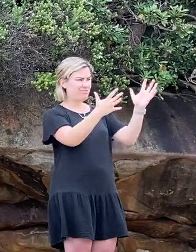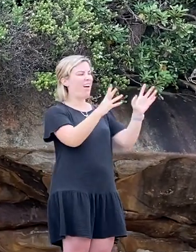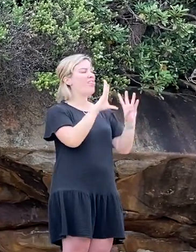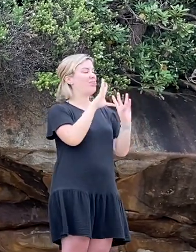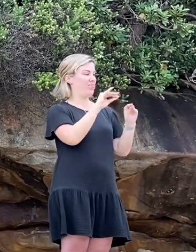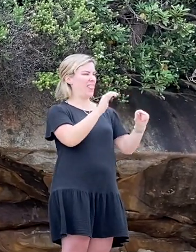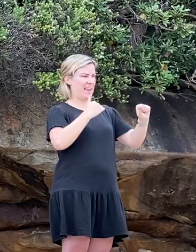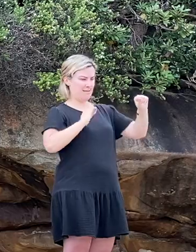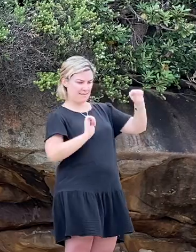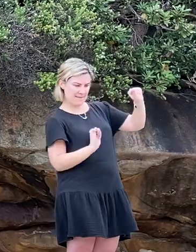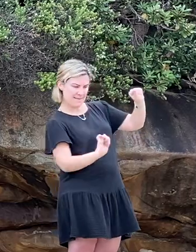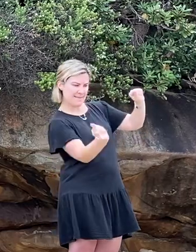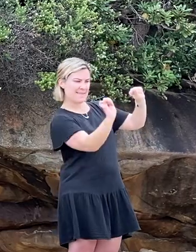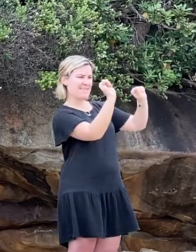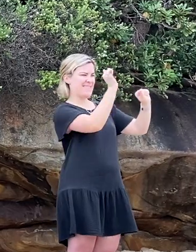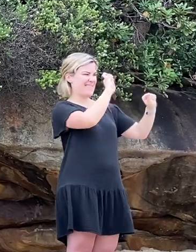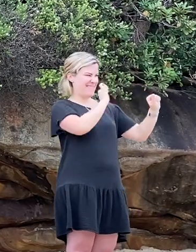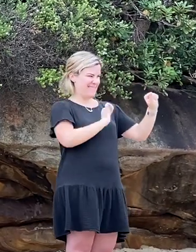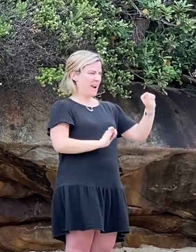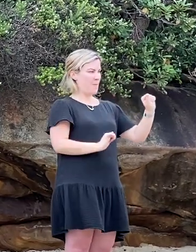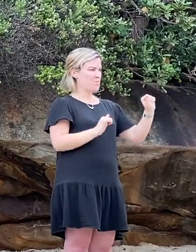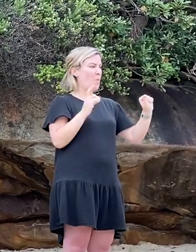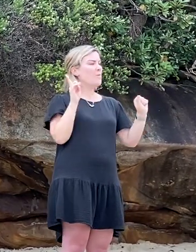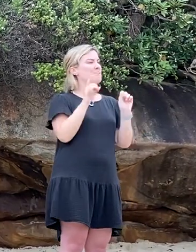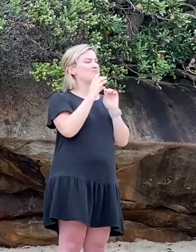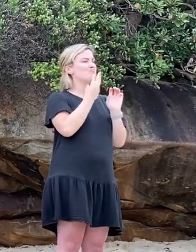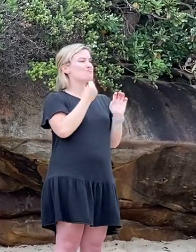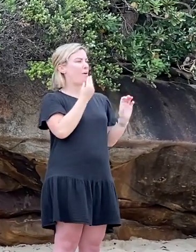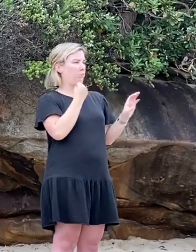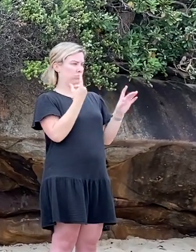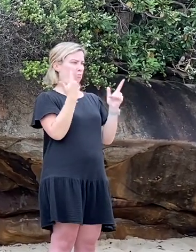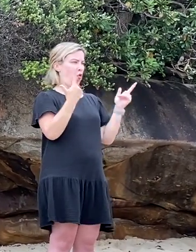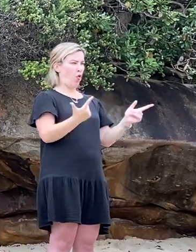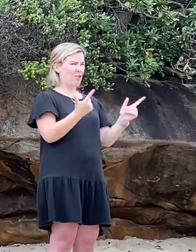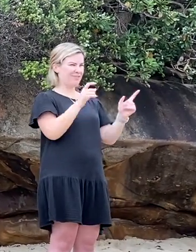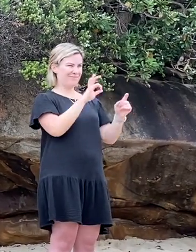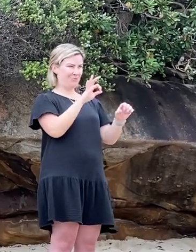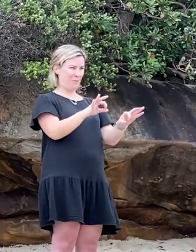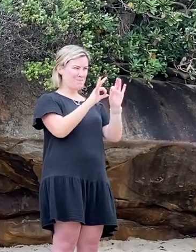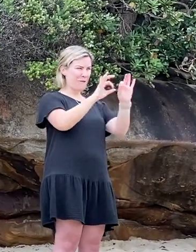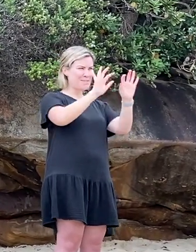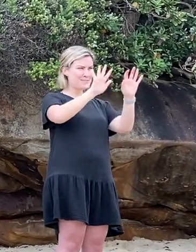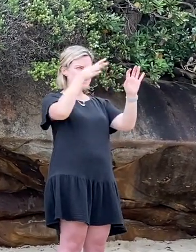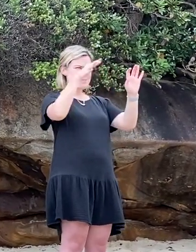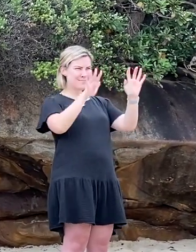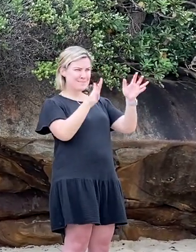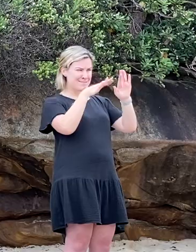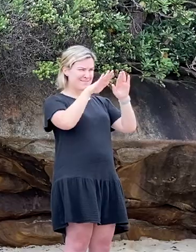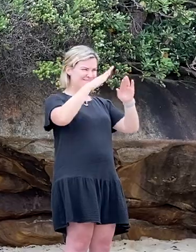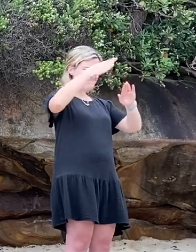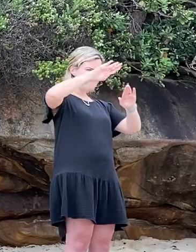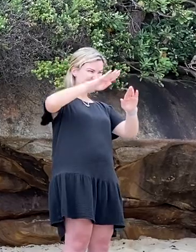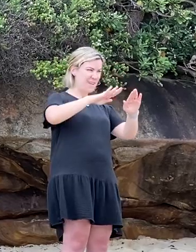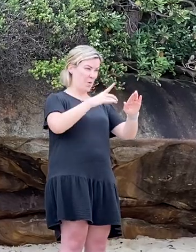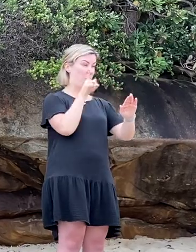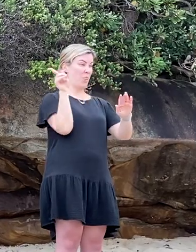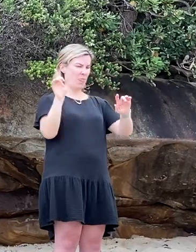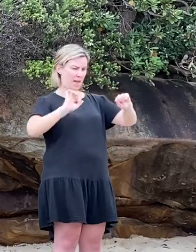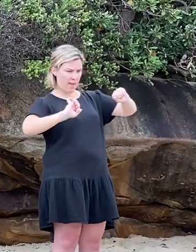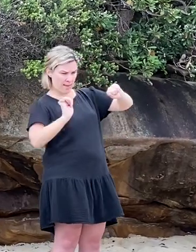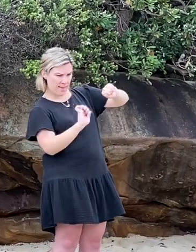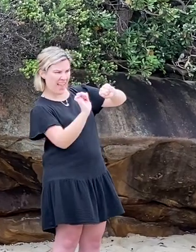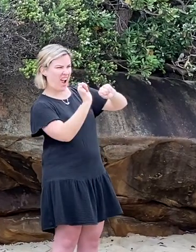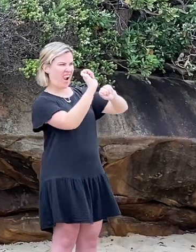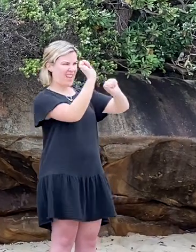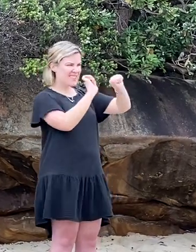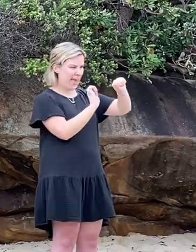chasing the bronze because it has lots of imperfections on the surface. They have to chase all these imperfections back, sand it,